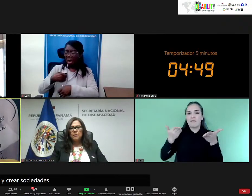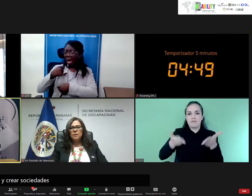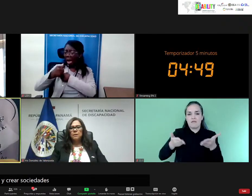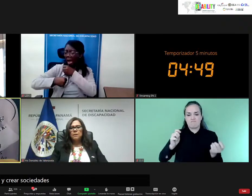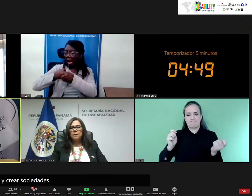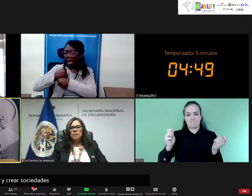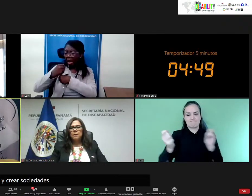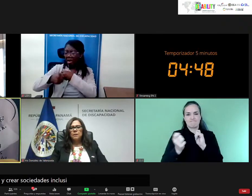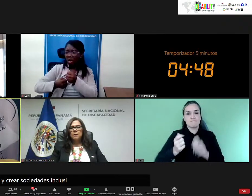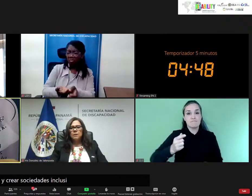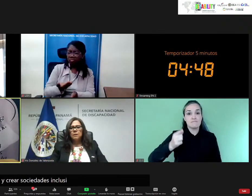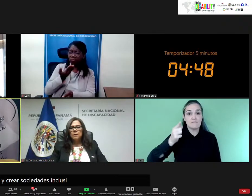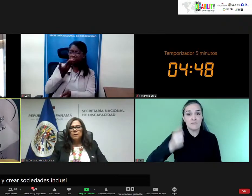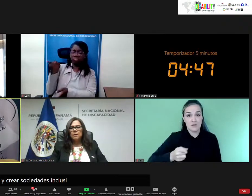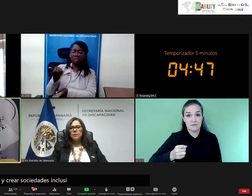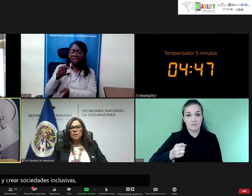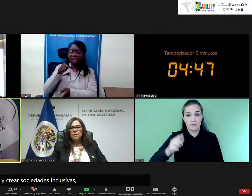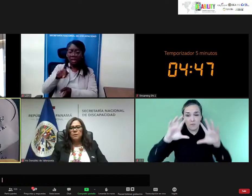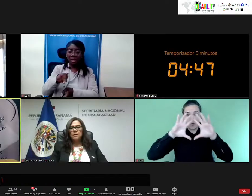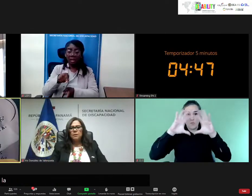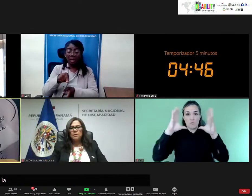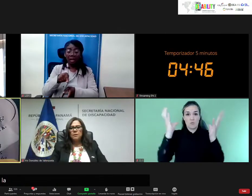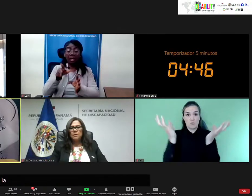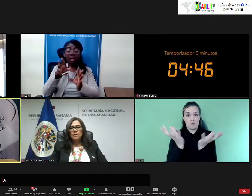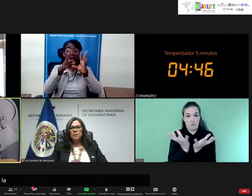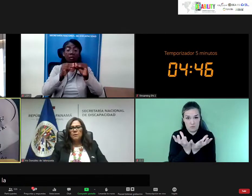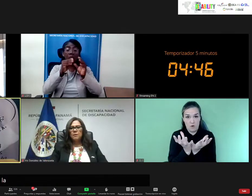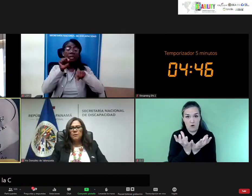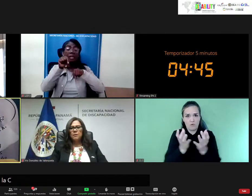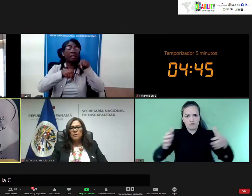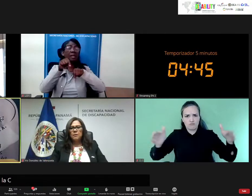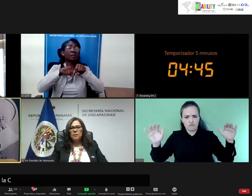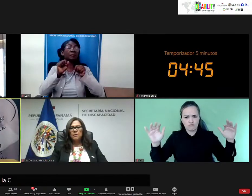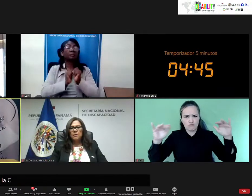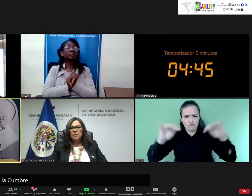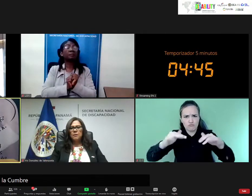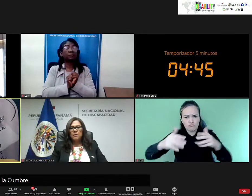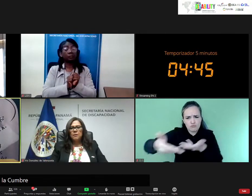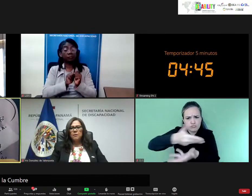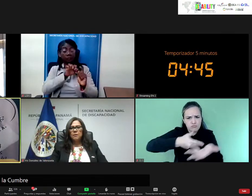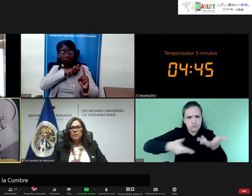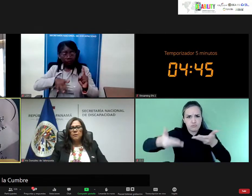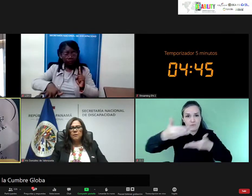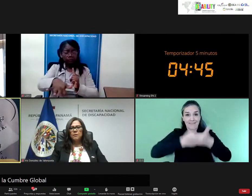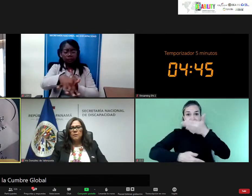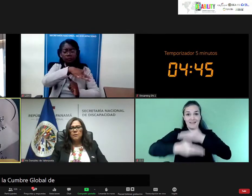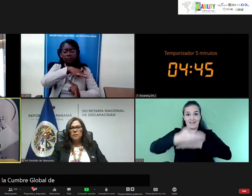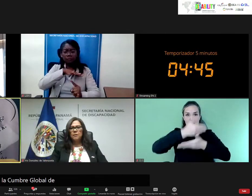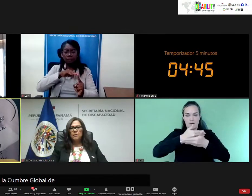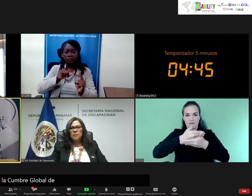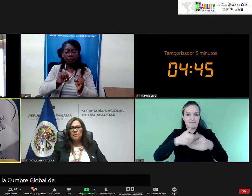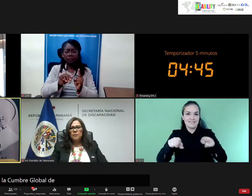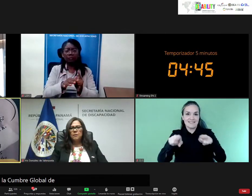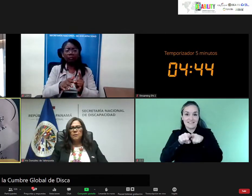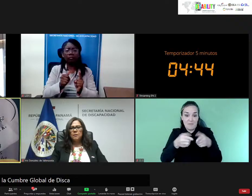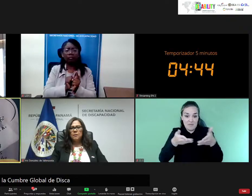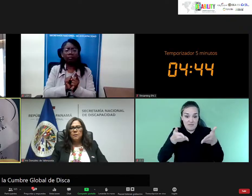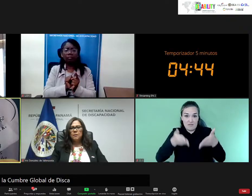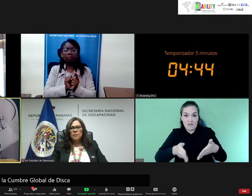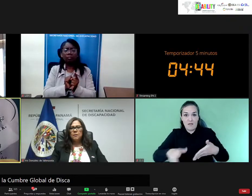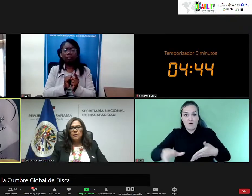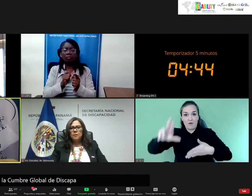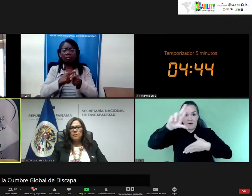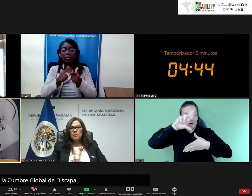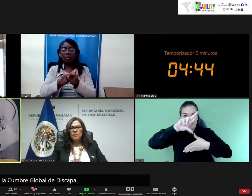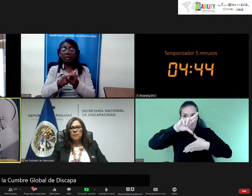the events surrounding it such as this regional summit are a great